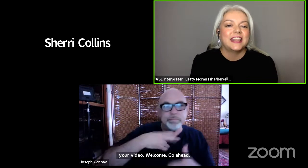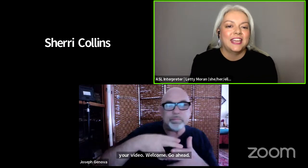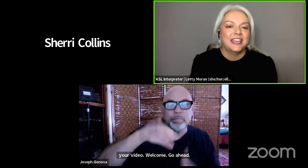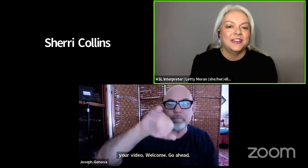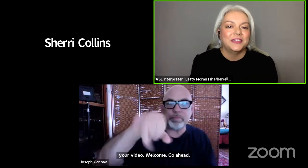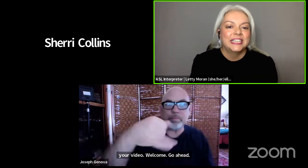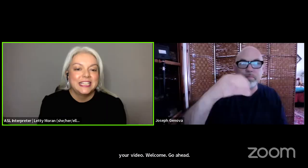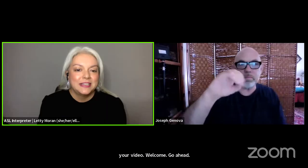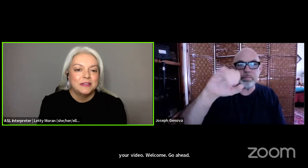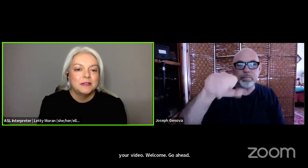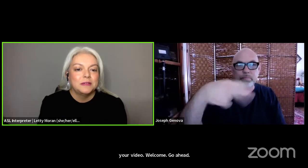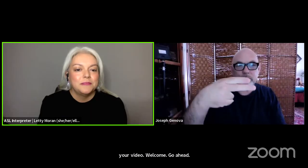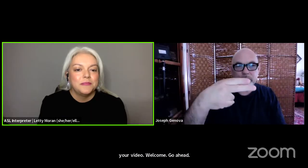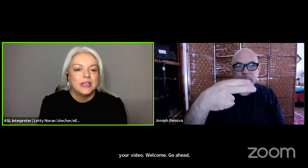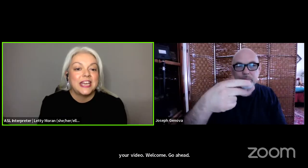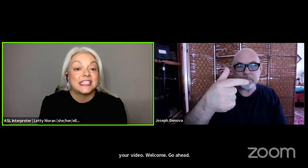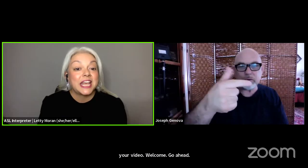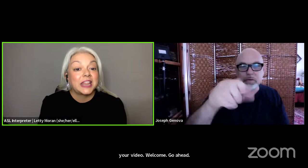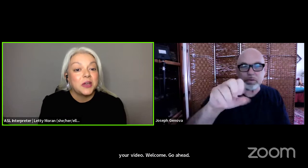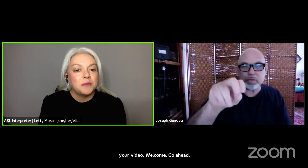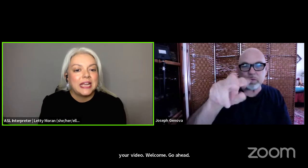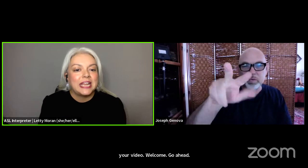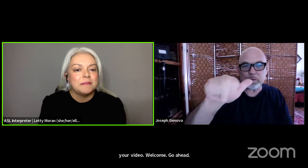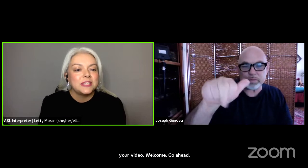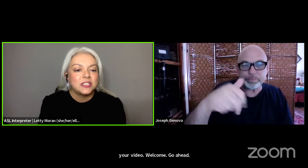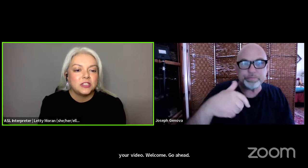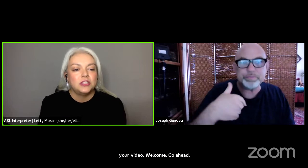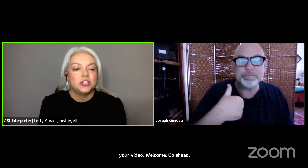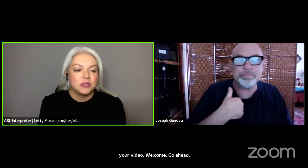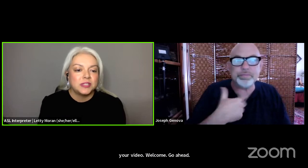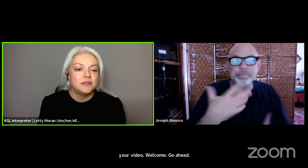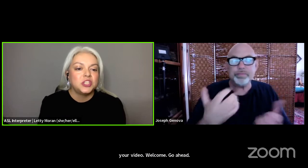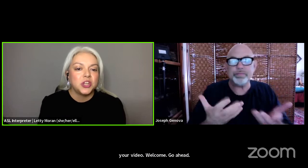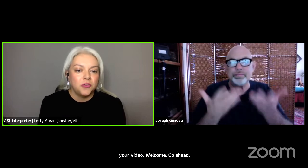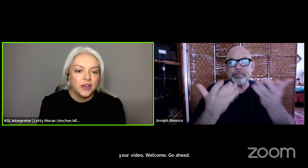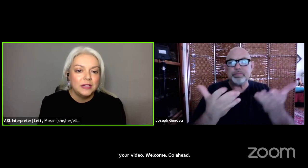Okay. Thank you. Yes. Hello. My name is